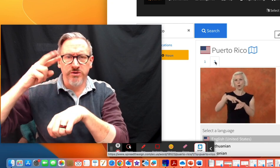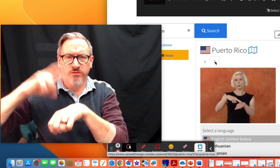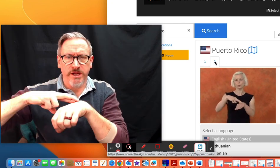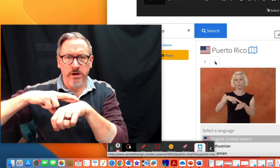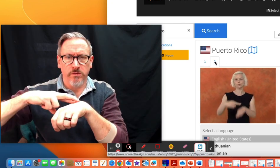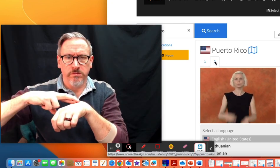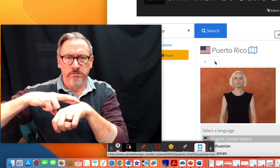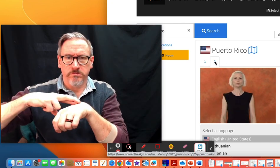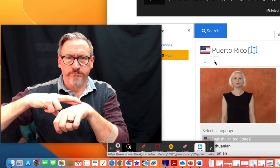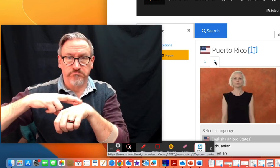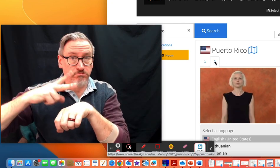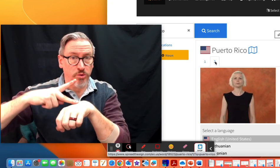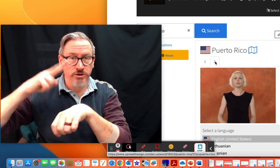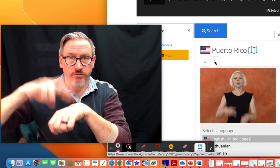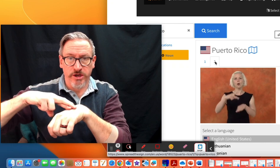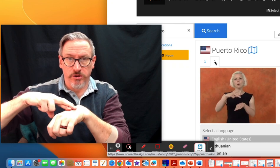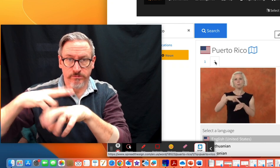Puerto Rico.